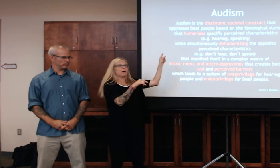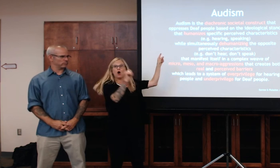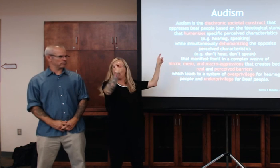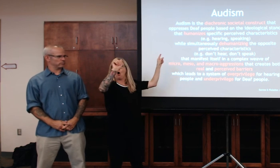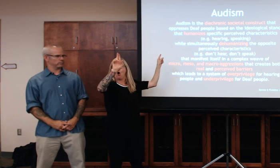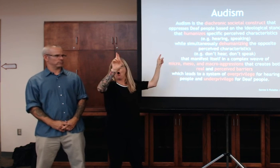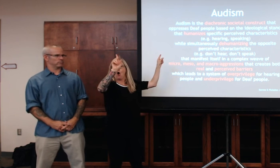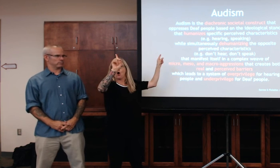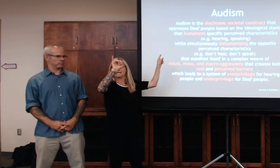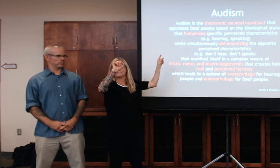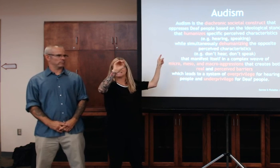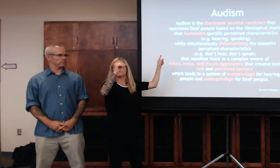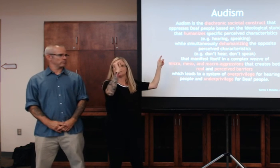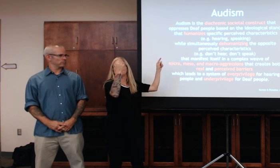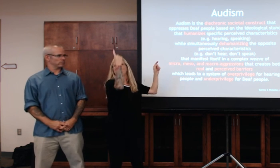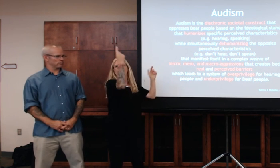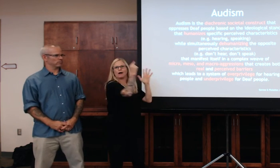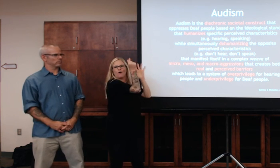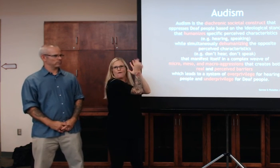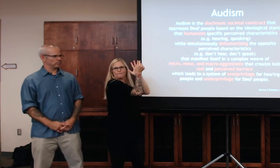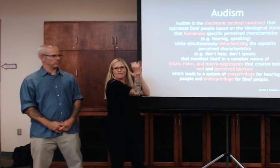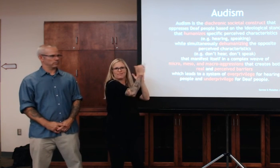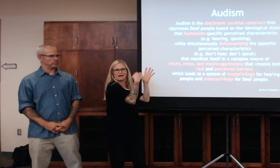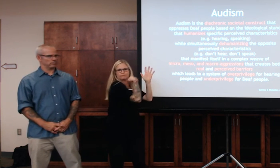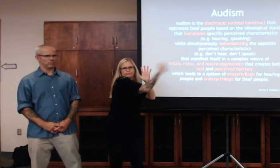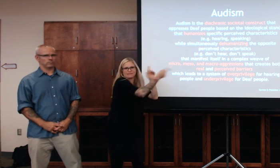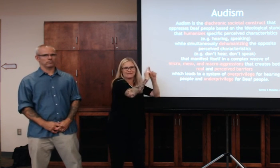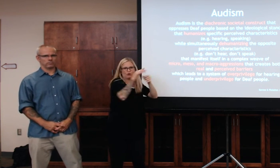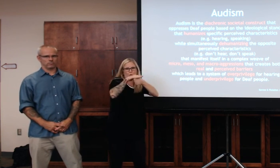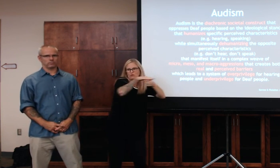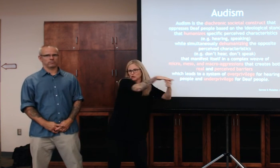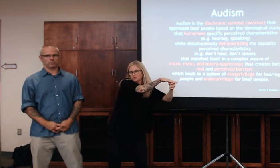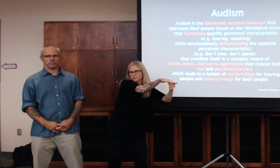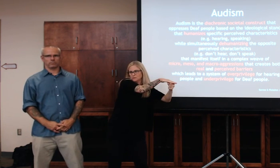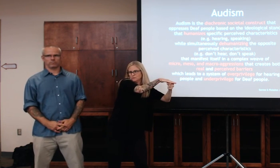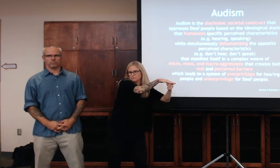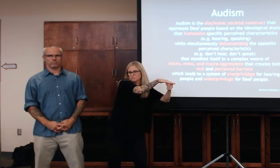absolutely, but autism is one of those different types of oppression.